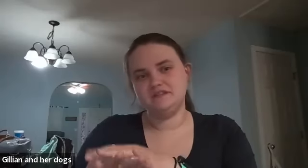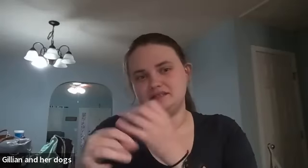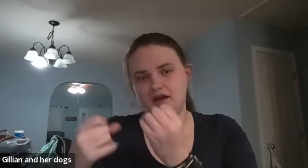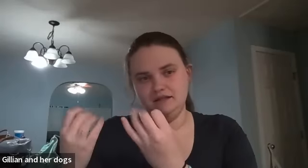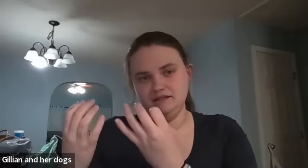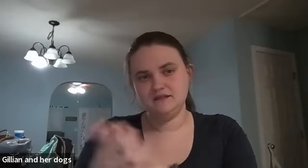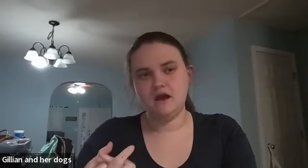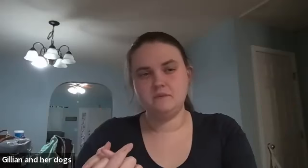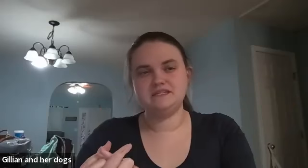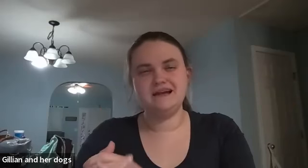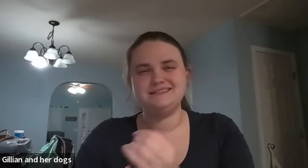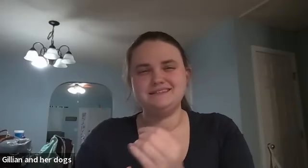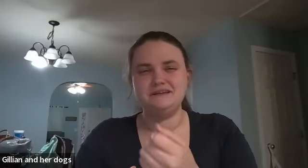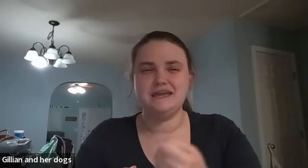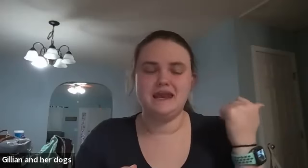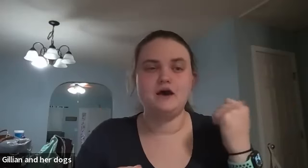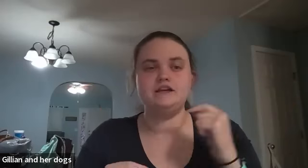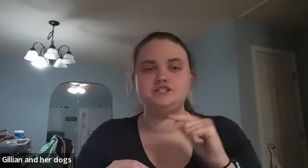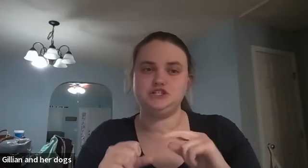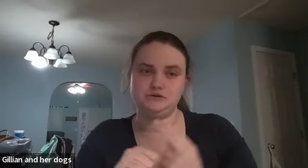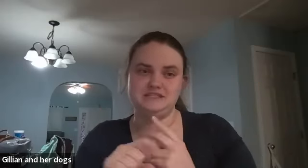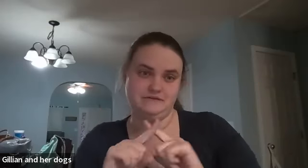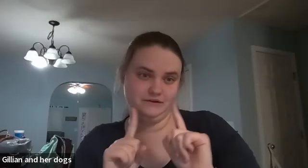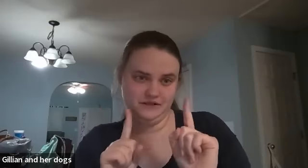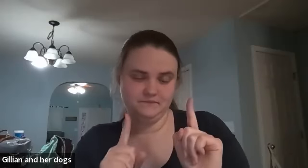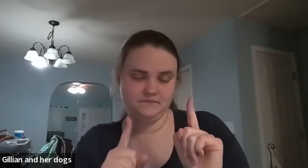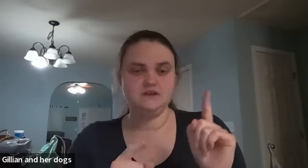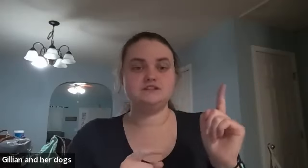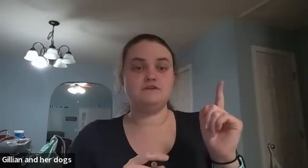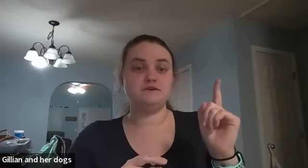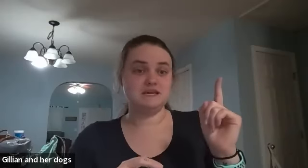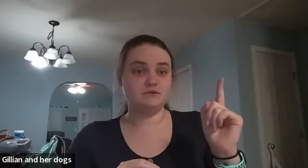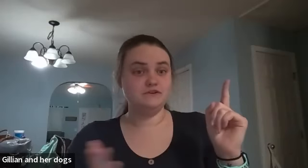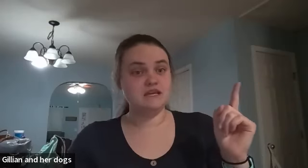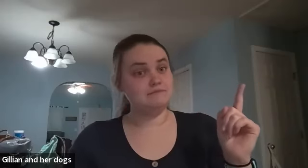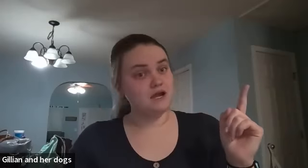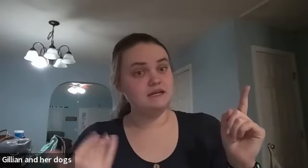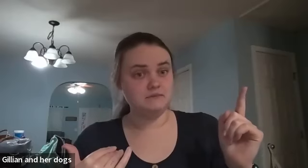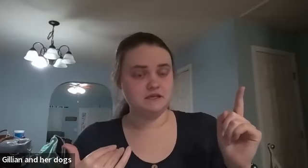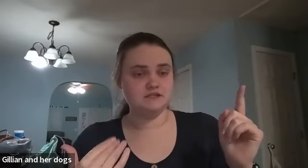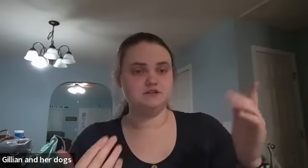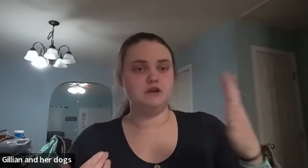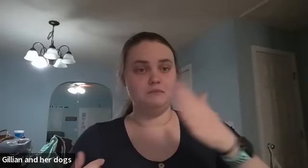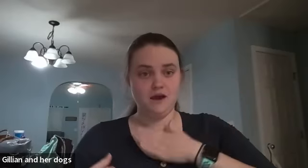the signs. It's not necessarily taken out, it's just used differently. So for example, if you're saying my name is, you would go